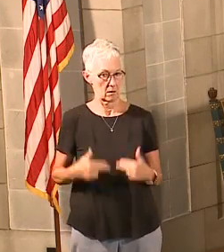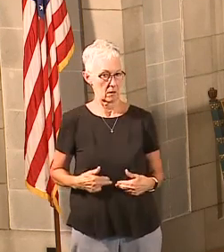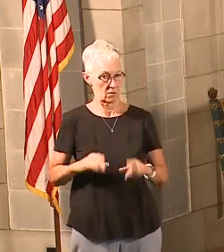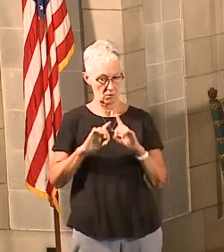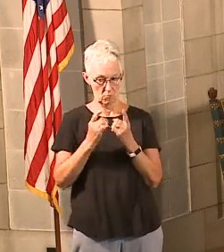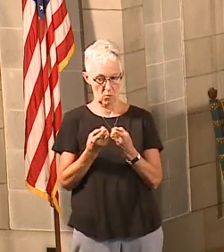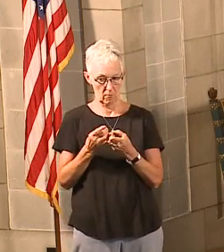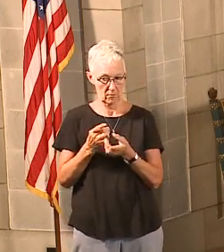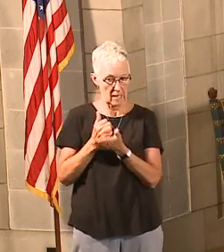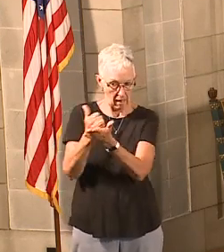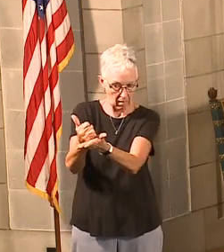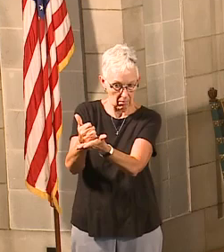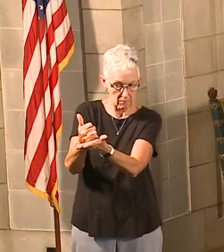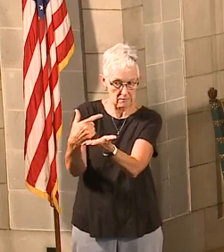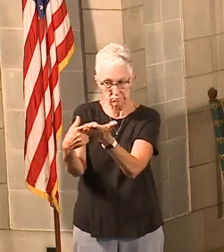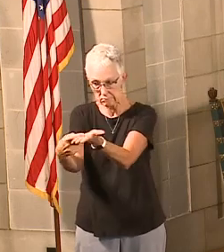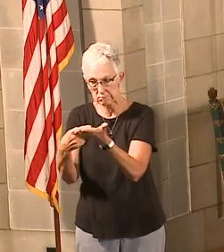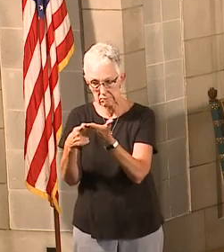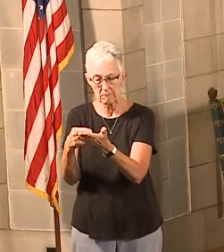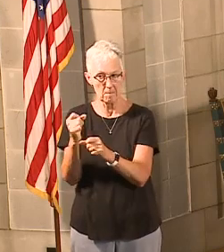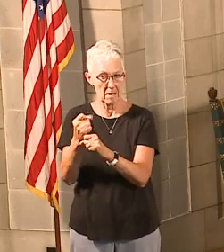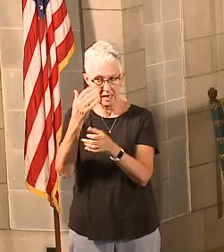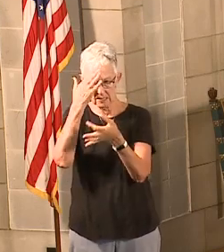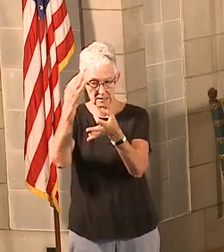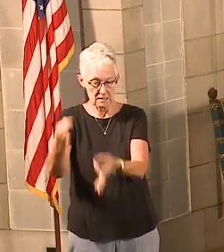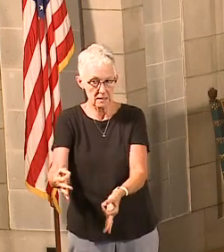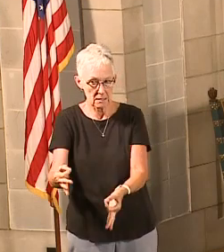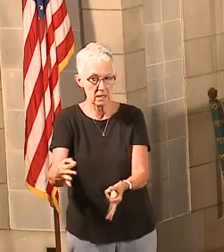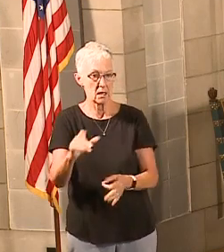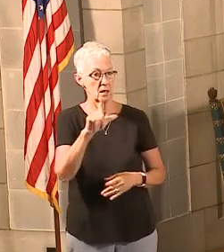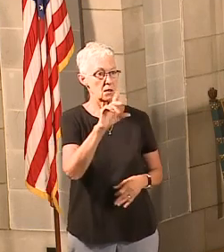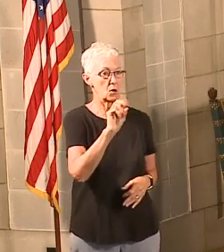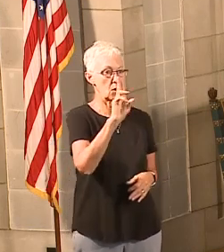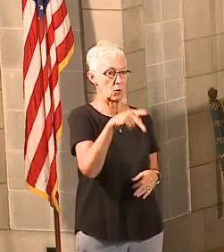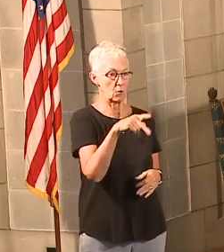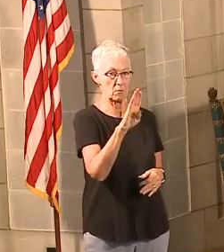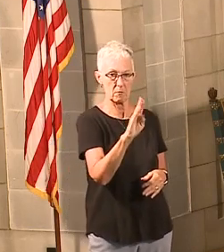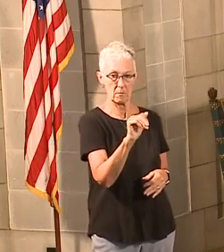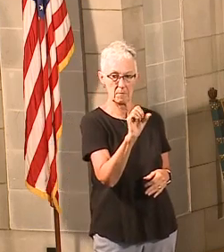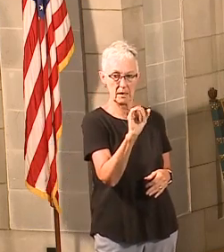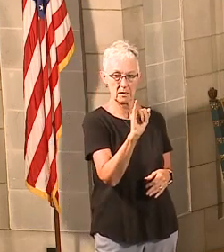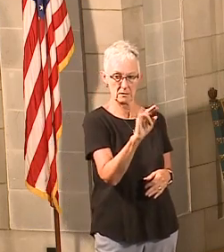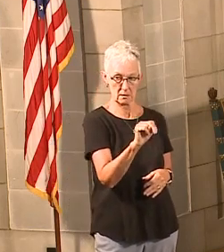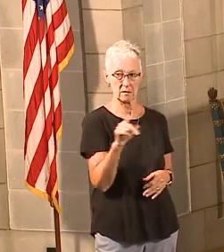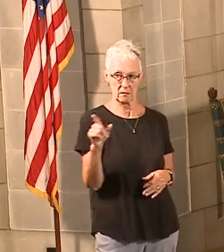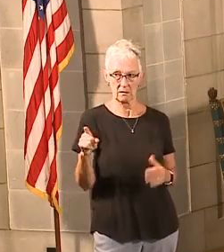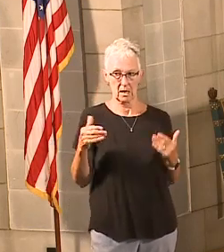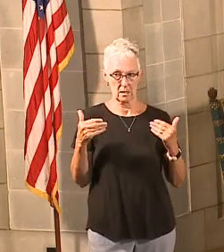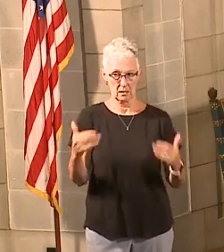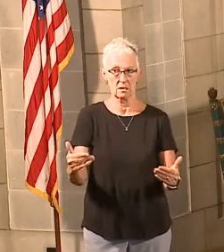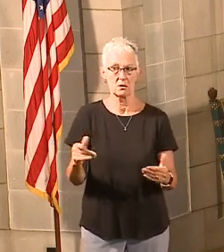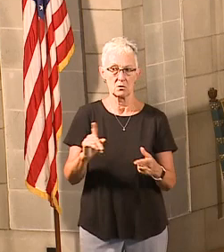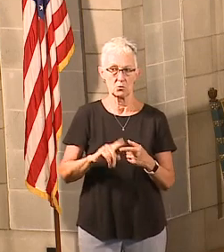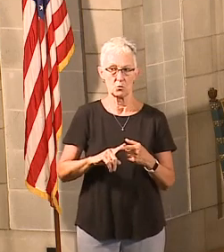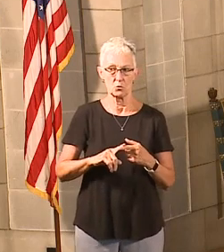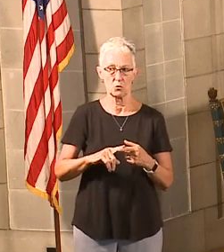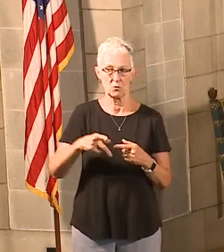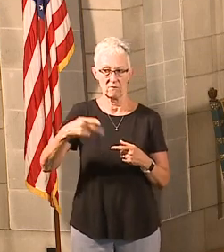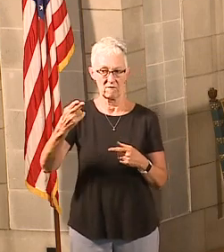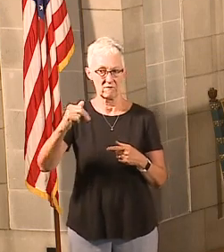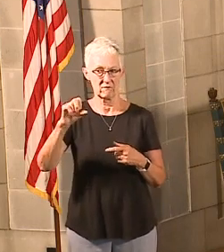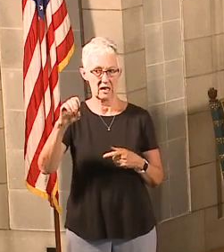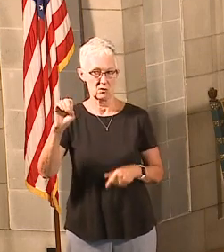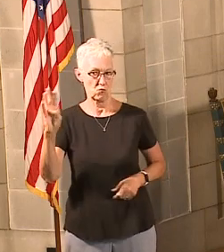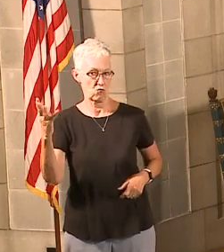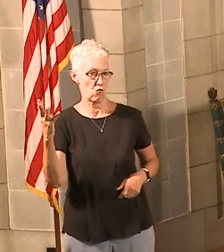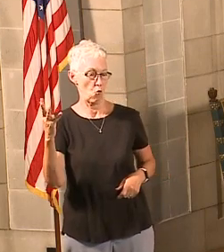decisions. And, for example, Loop Basin moved on to phase 4 because the public health director felt they were ready to do that,